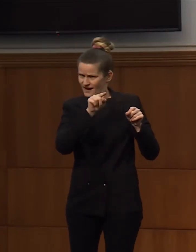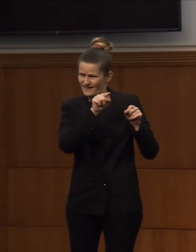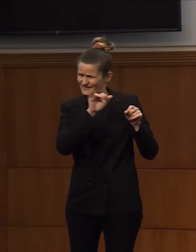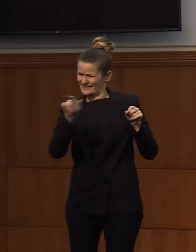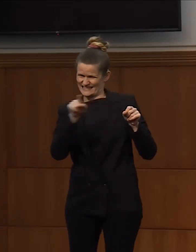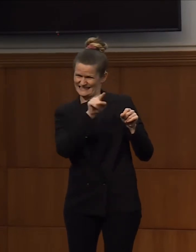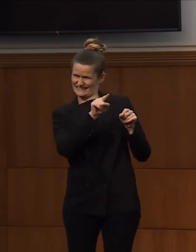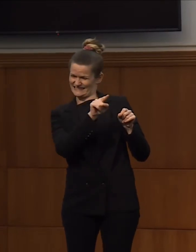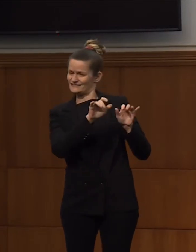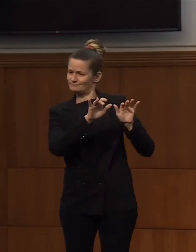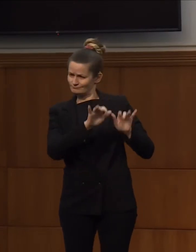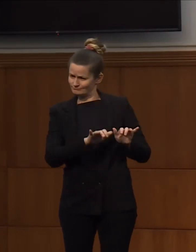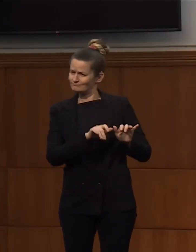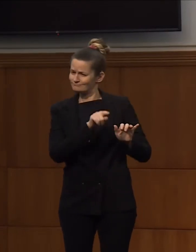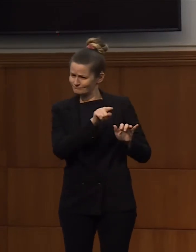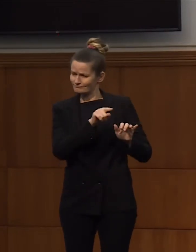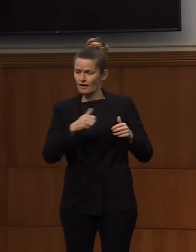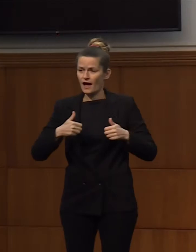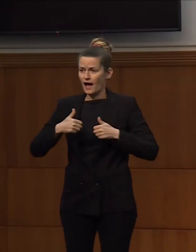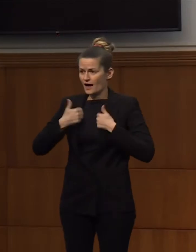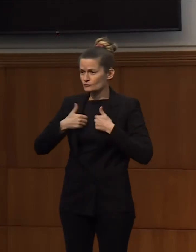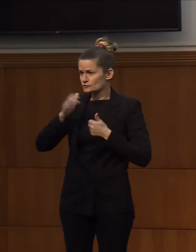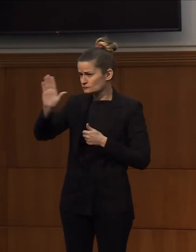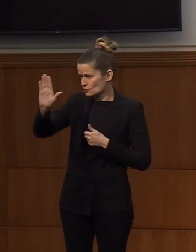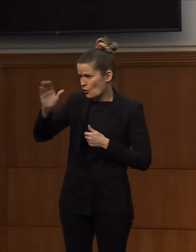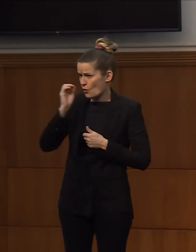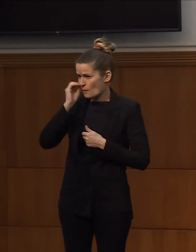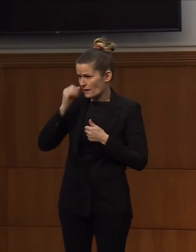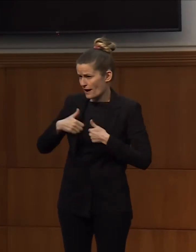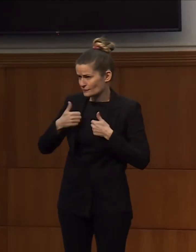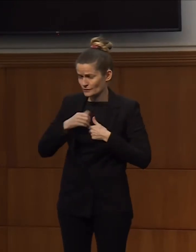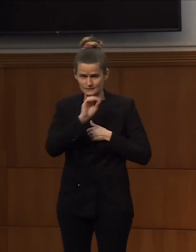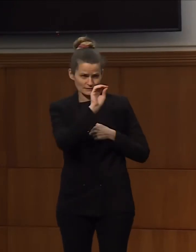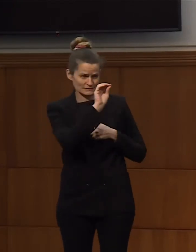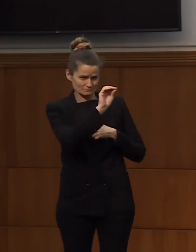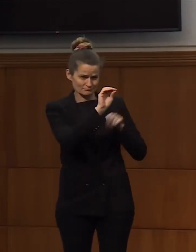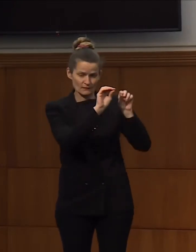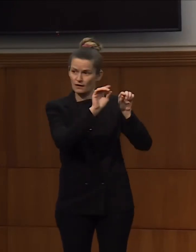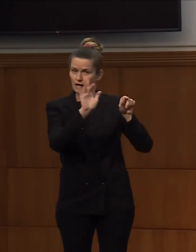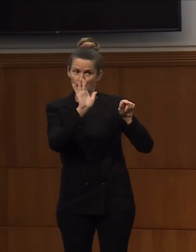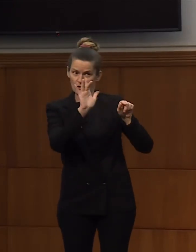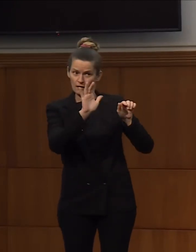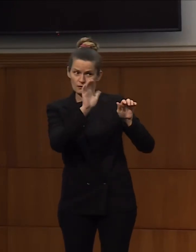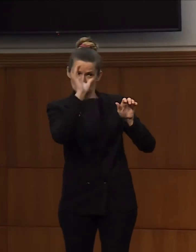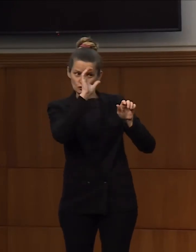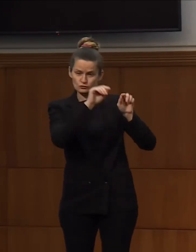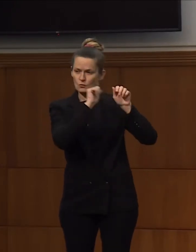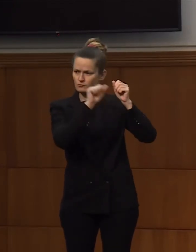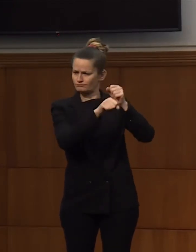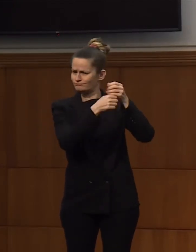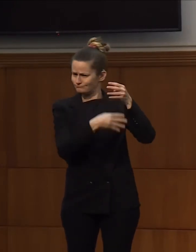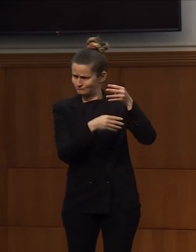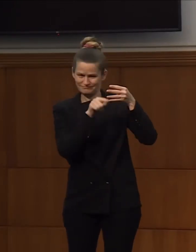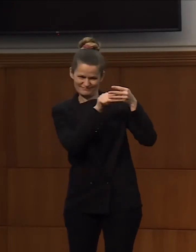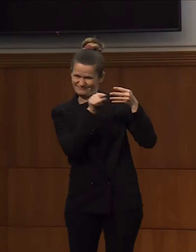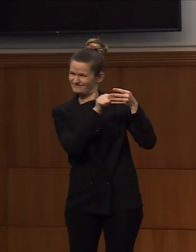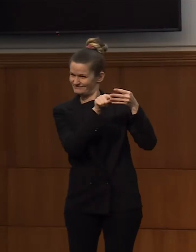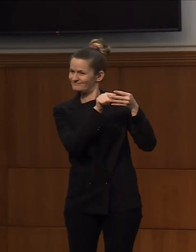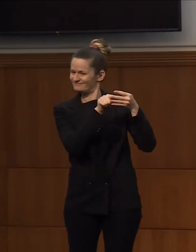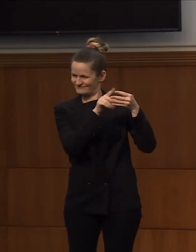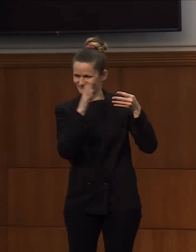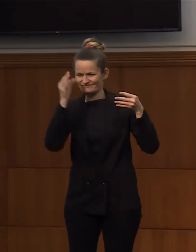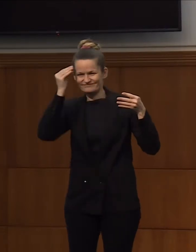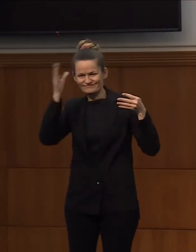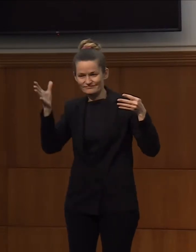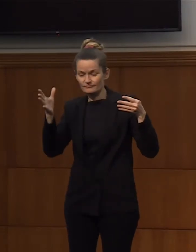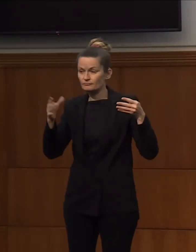you what your polling location is. Polls are open until 7 o'clock. If you are in line at 7 o'clock, you will be allowed to vote